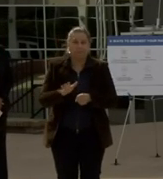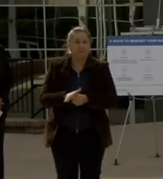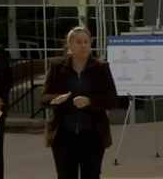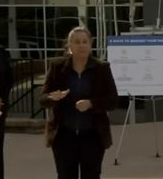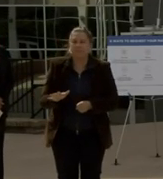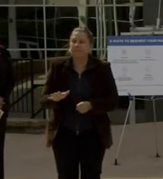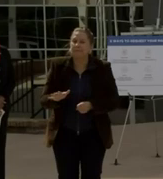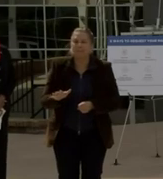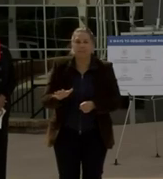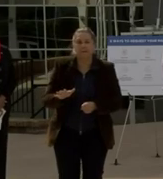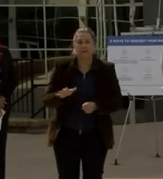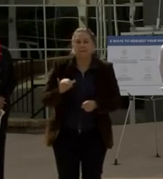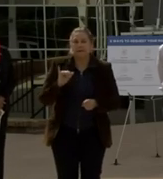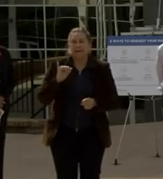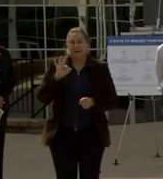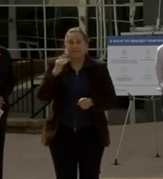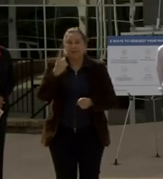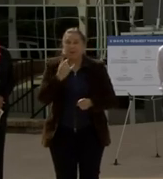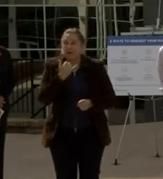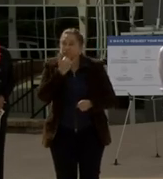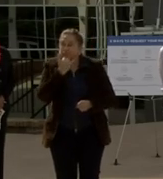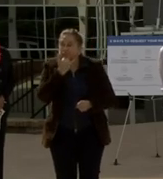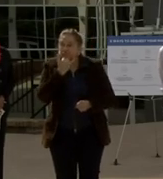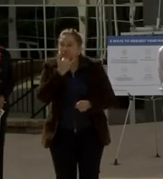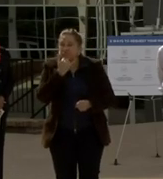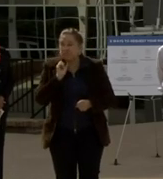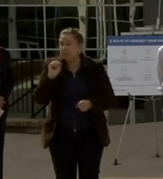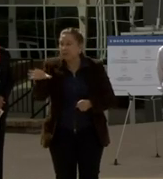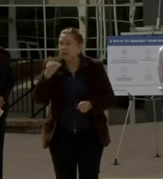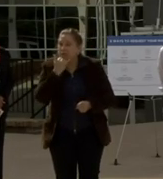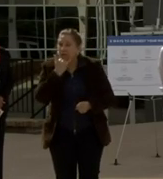your whole election is failed.